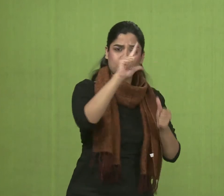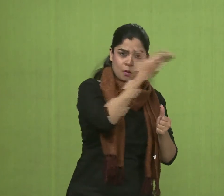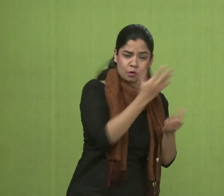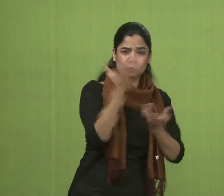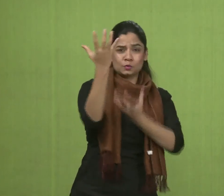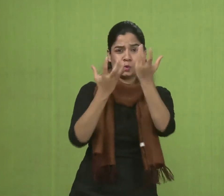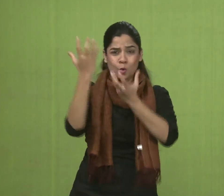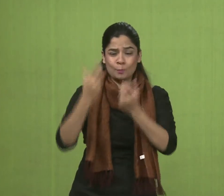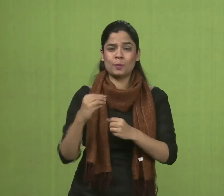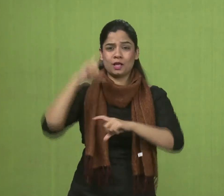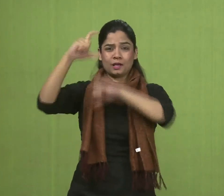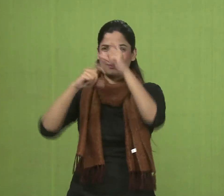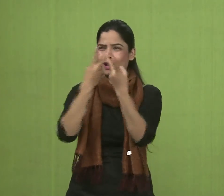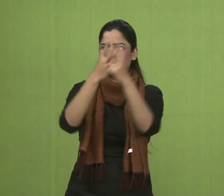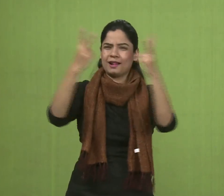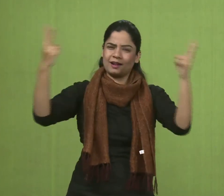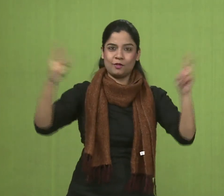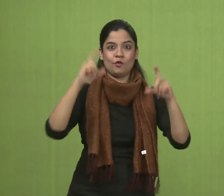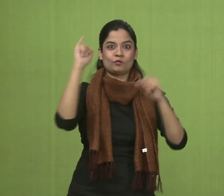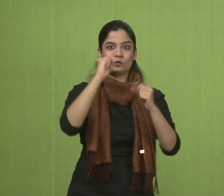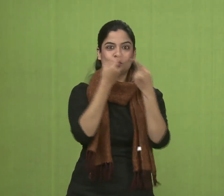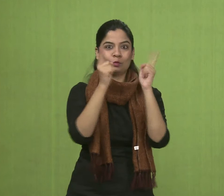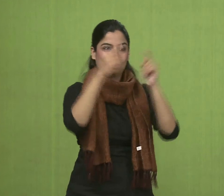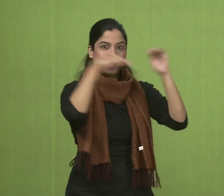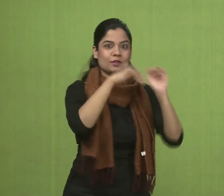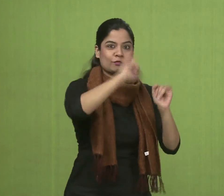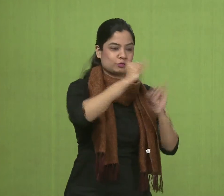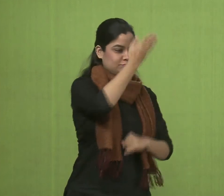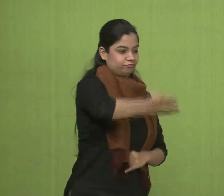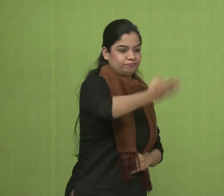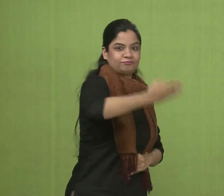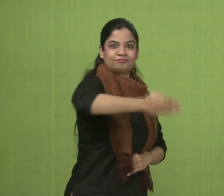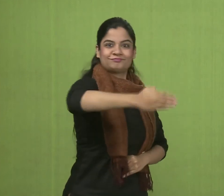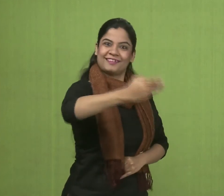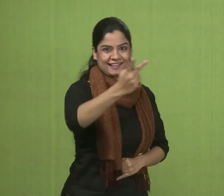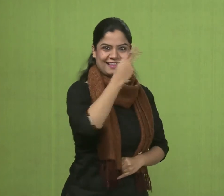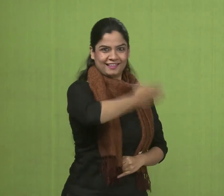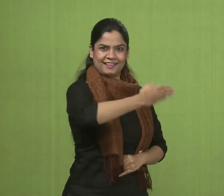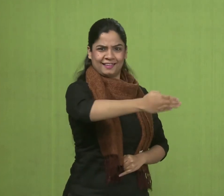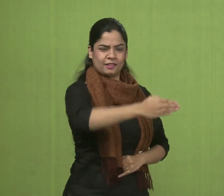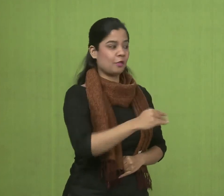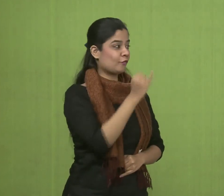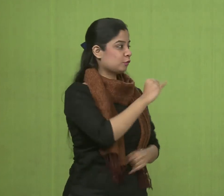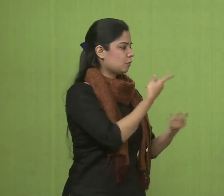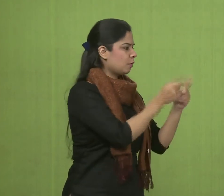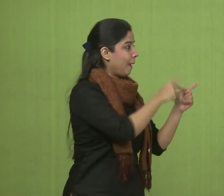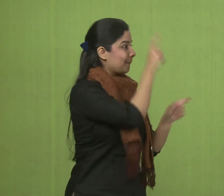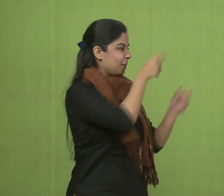it's always written vacant or occupied. So the washroom which is not in use is vacant. You can use that